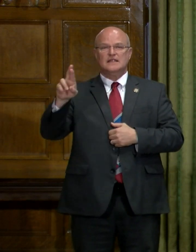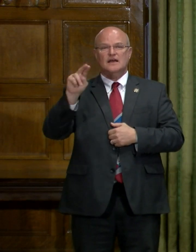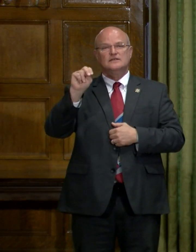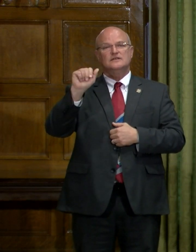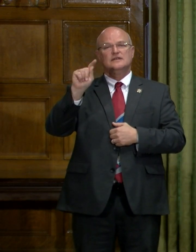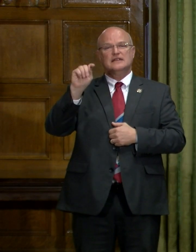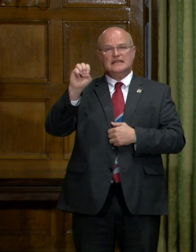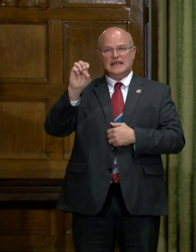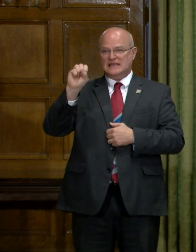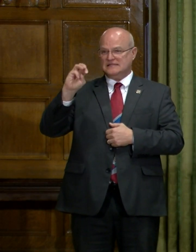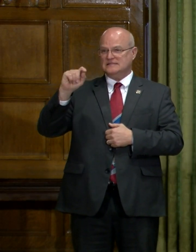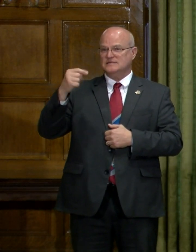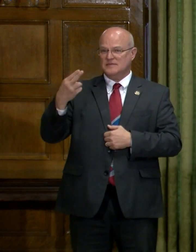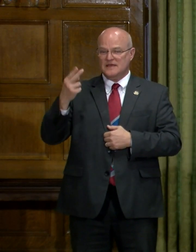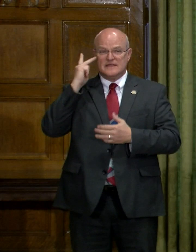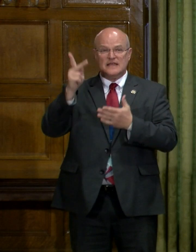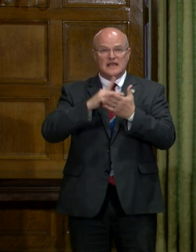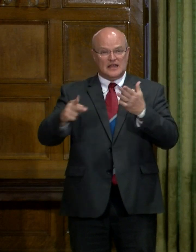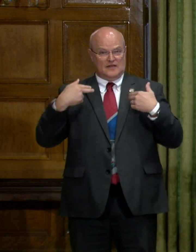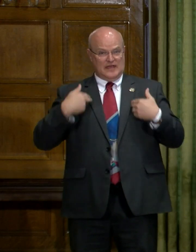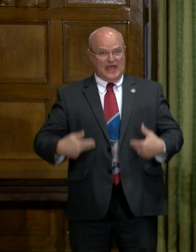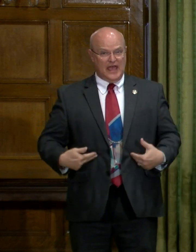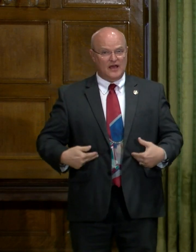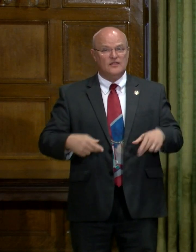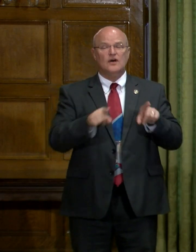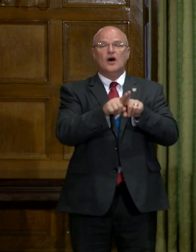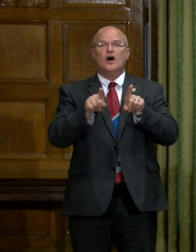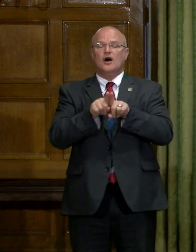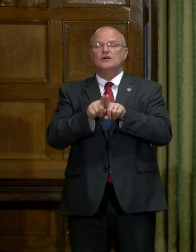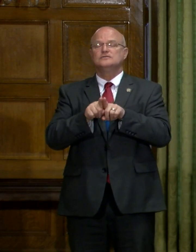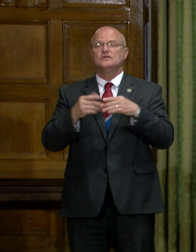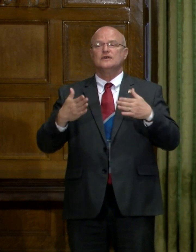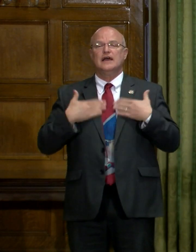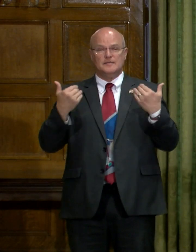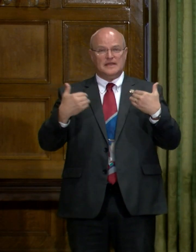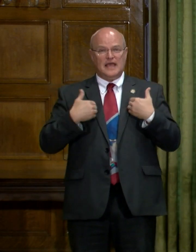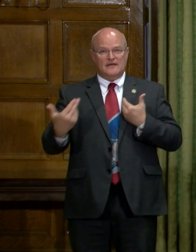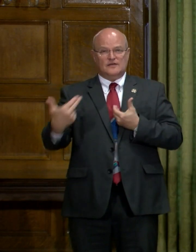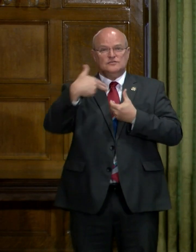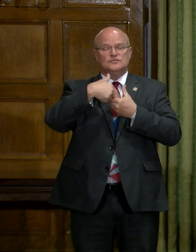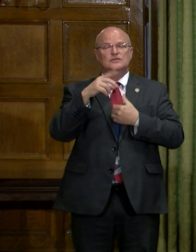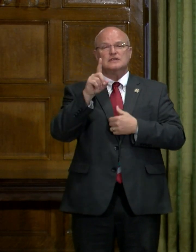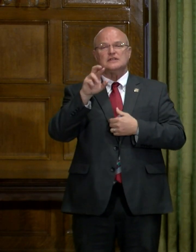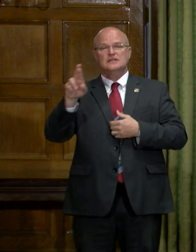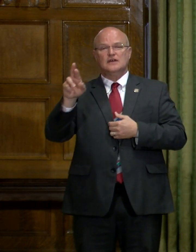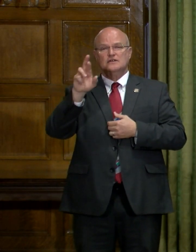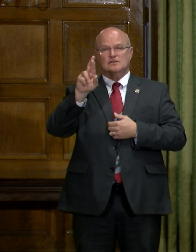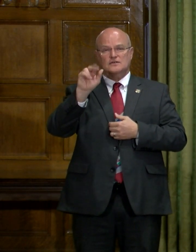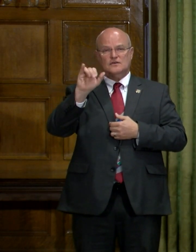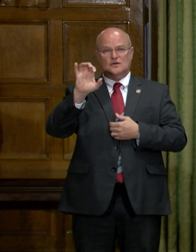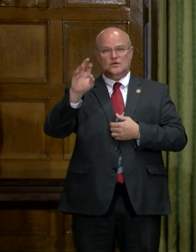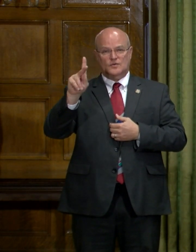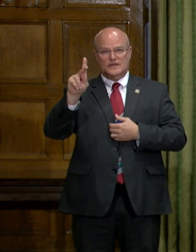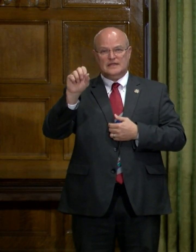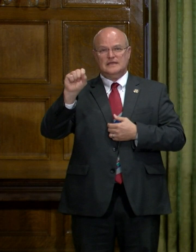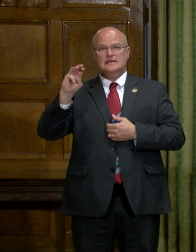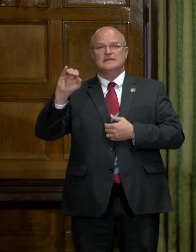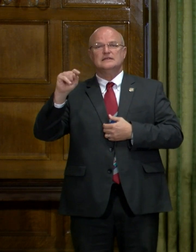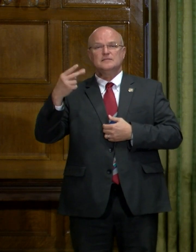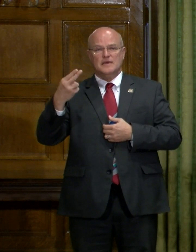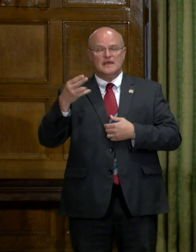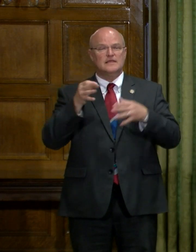Nate Smith, of course, the Secretary of Health. Also pleased to be joined by Dr. Rick Smith, who is